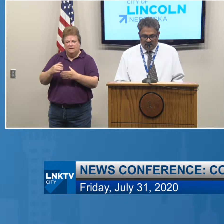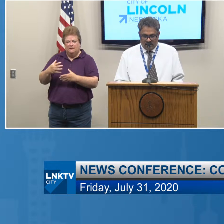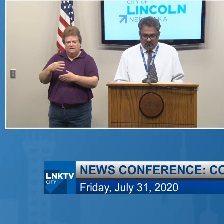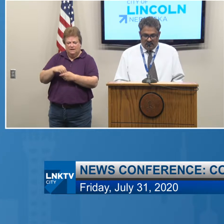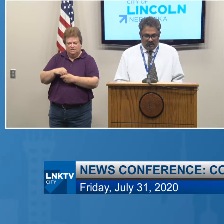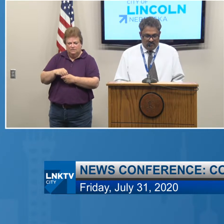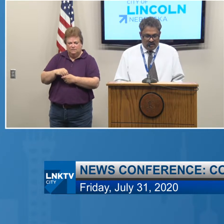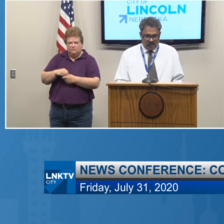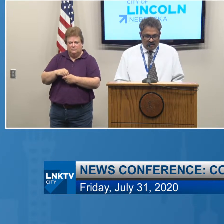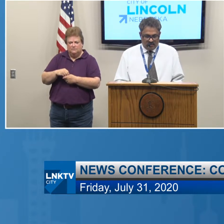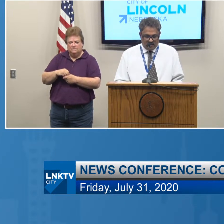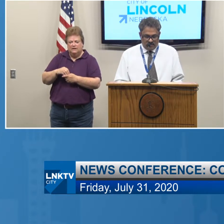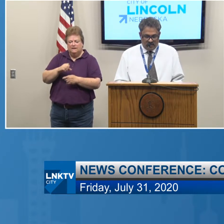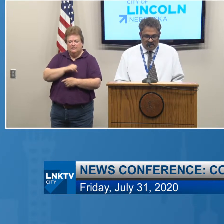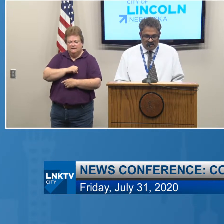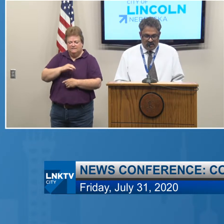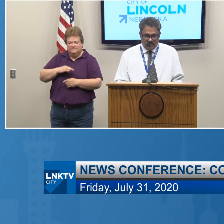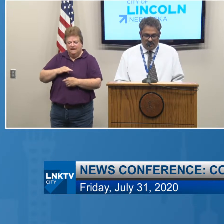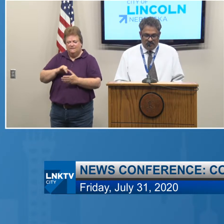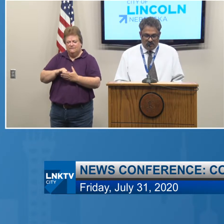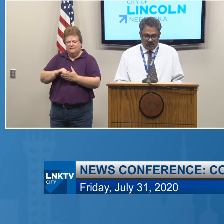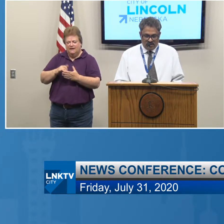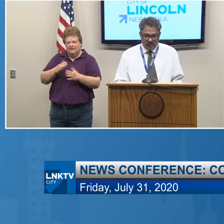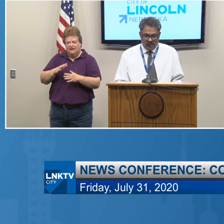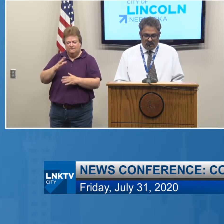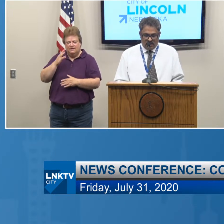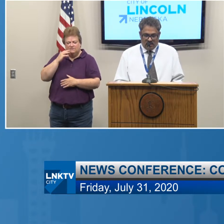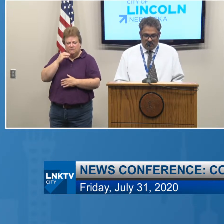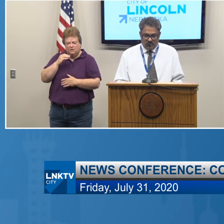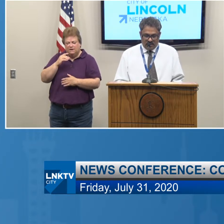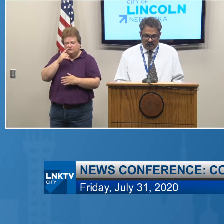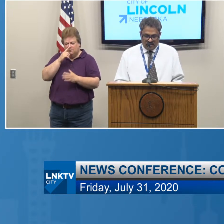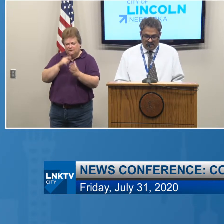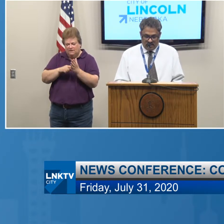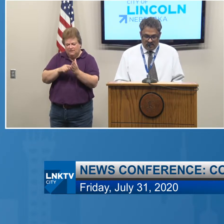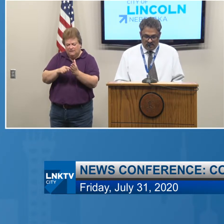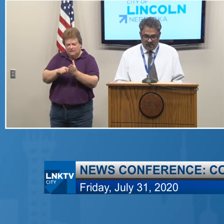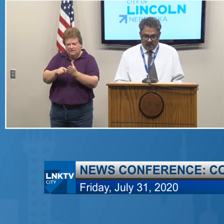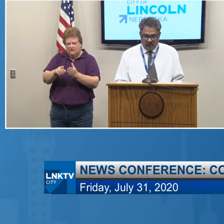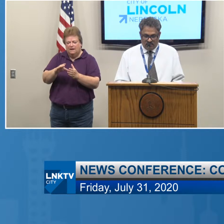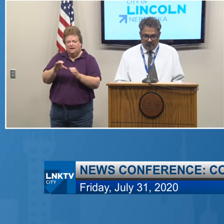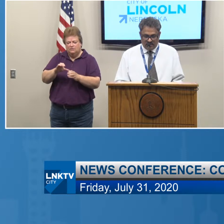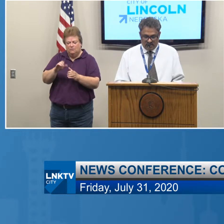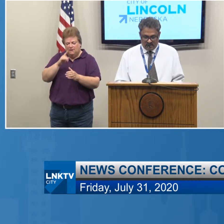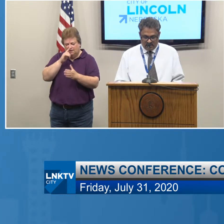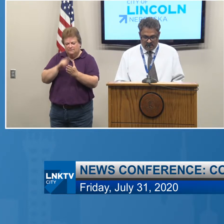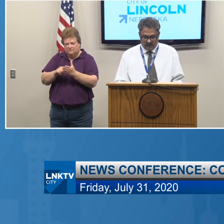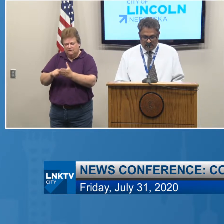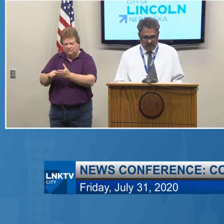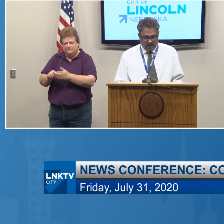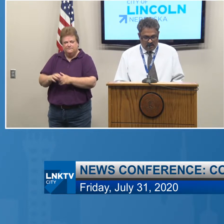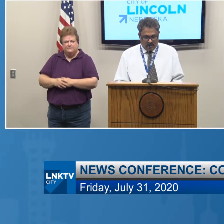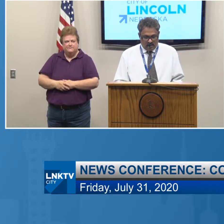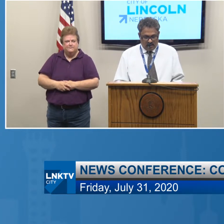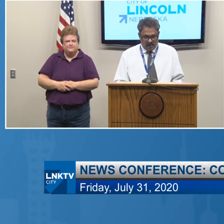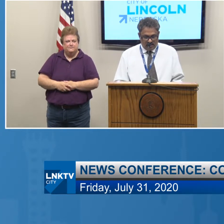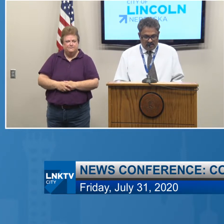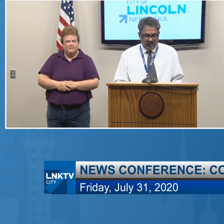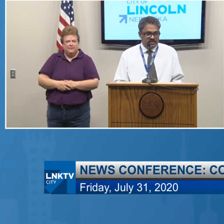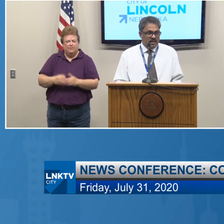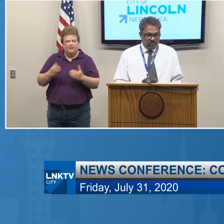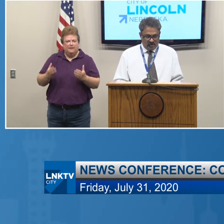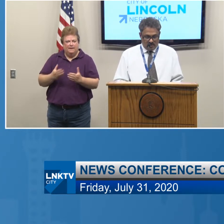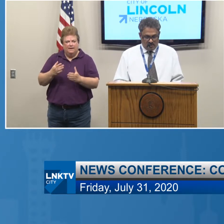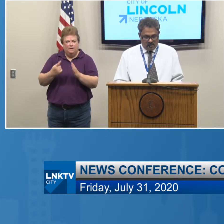staff that have decades of experience in epidemiology, outbreak investigations, and biostatistics. Herein